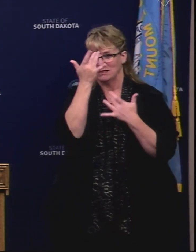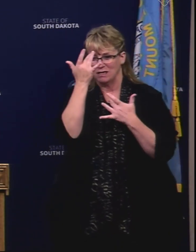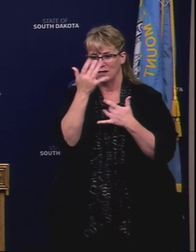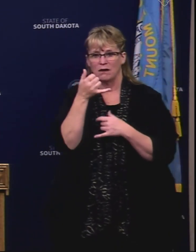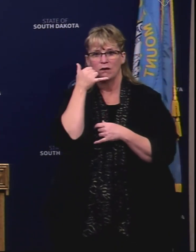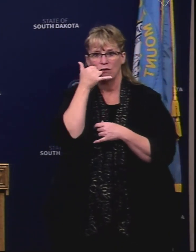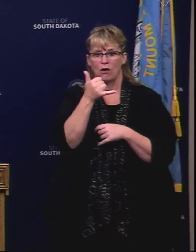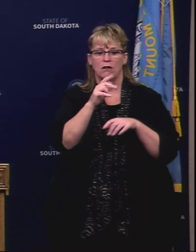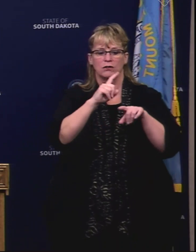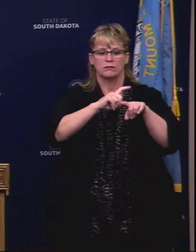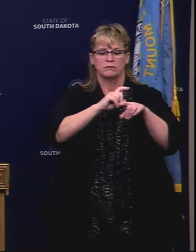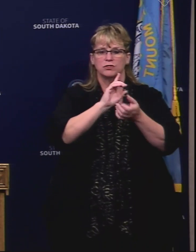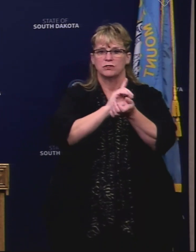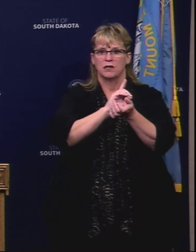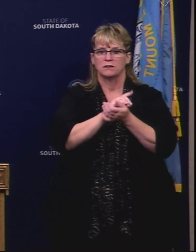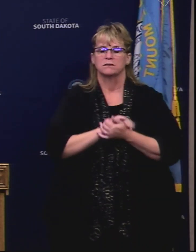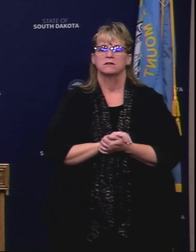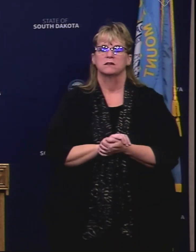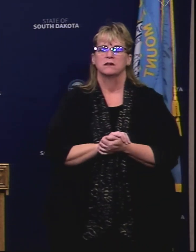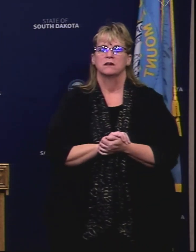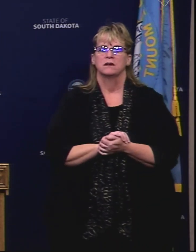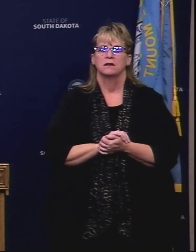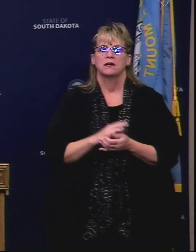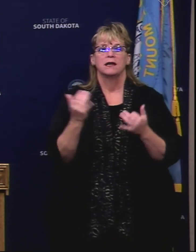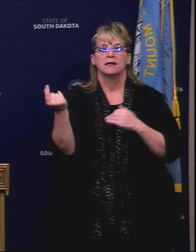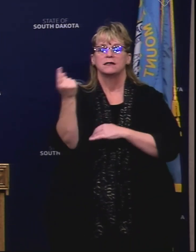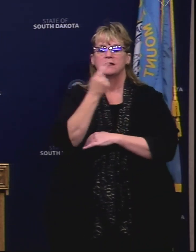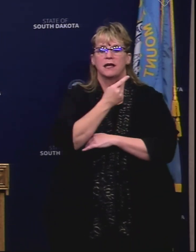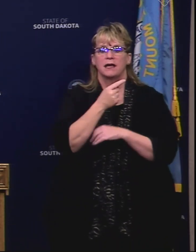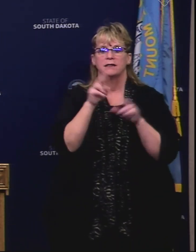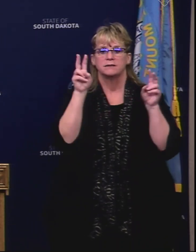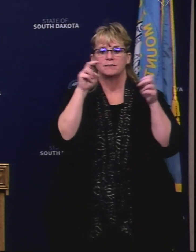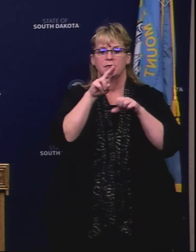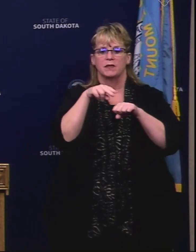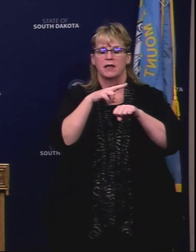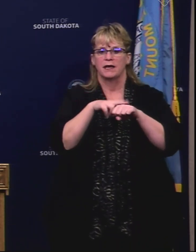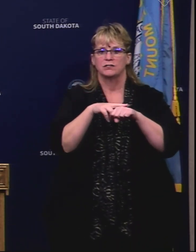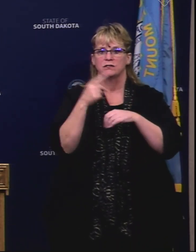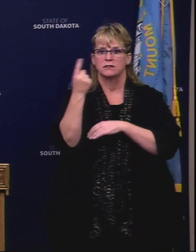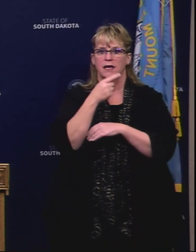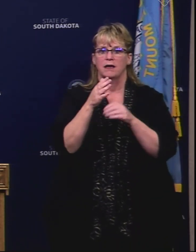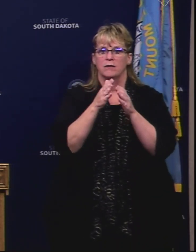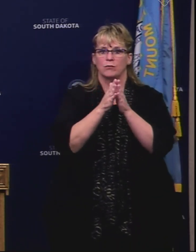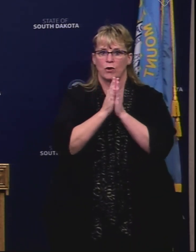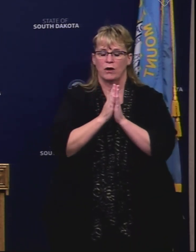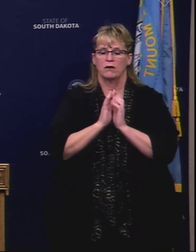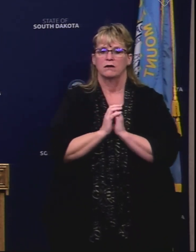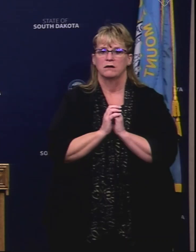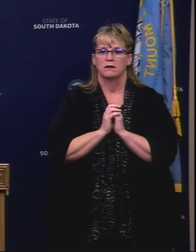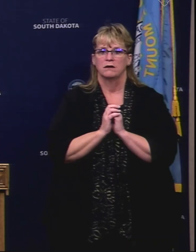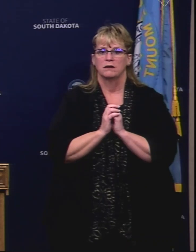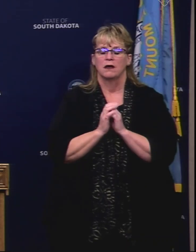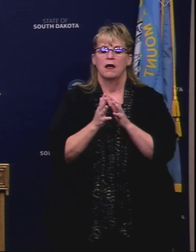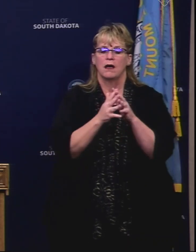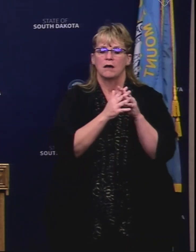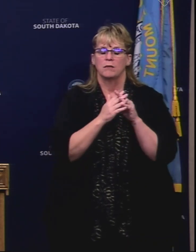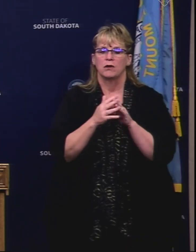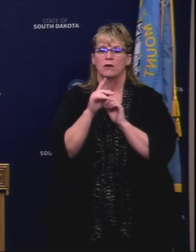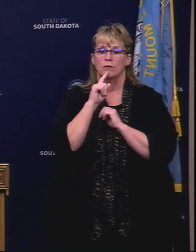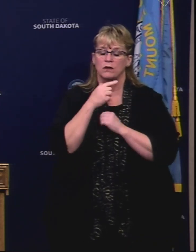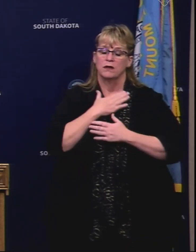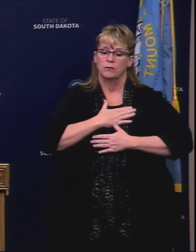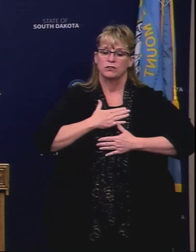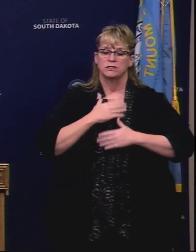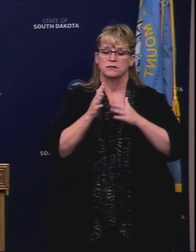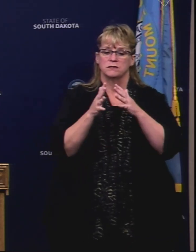your doctor. Today is also the National Day of Prayer. In America, definitely appreciates prayers